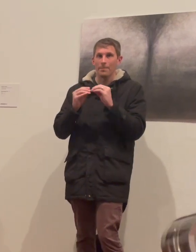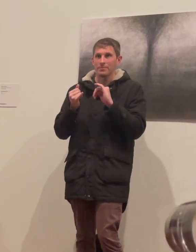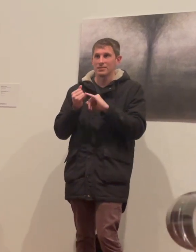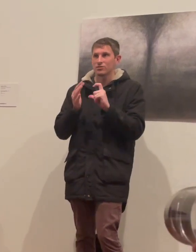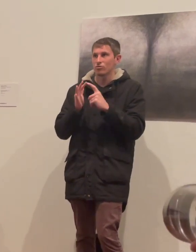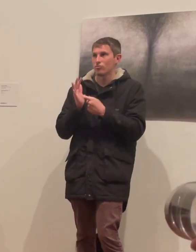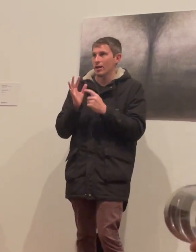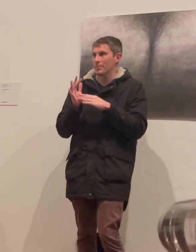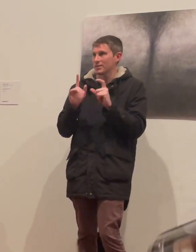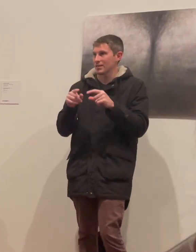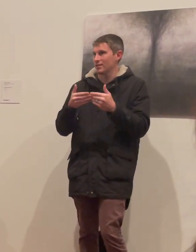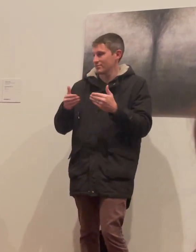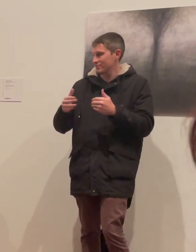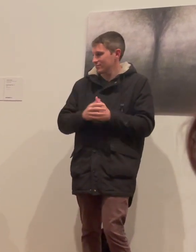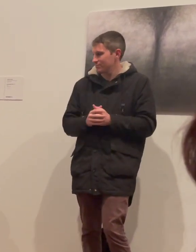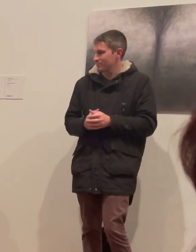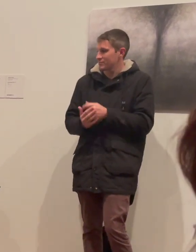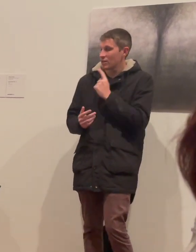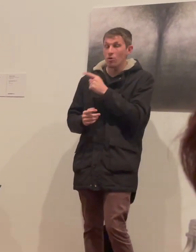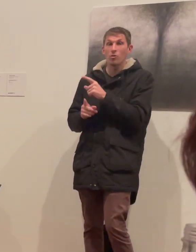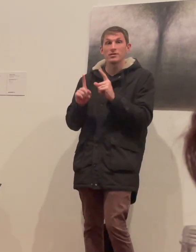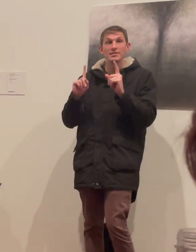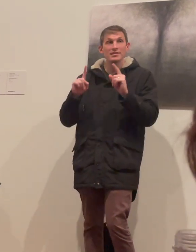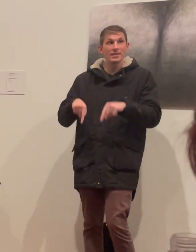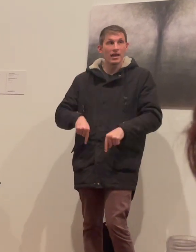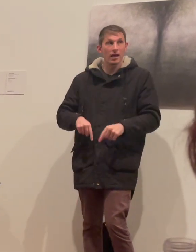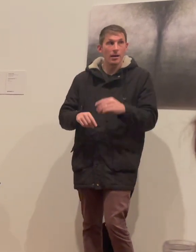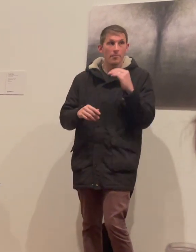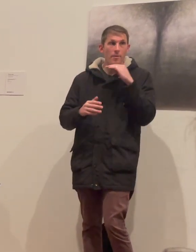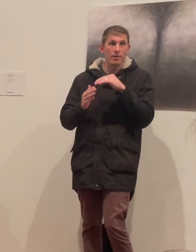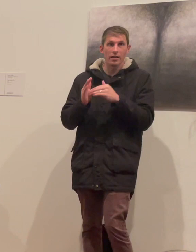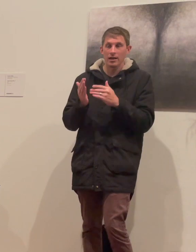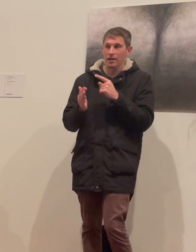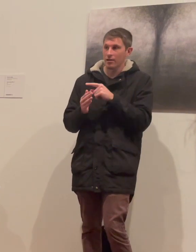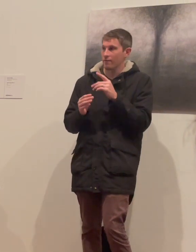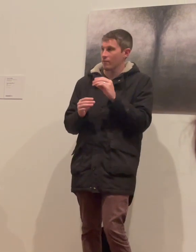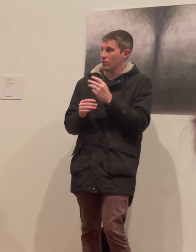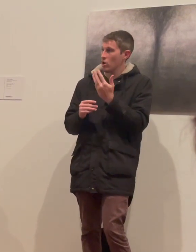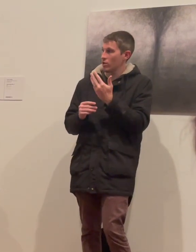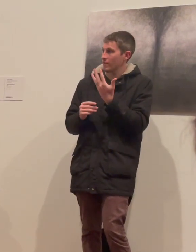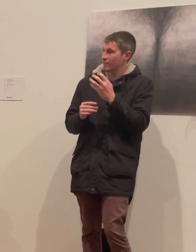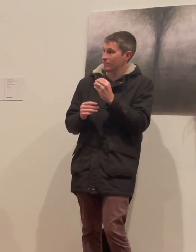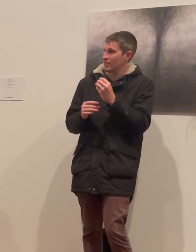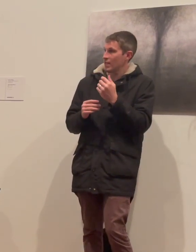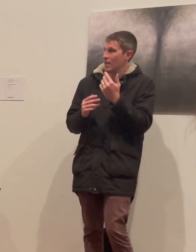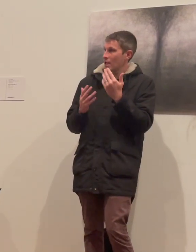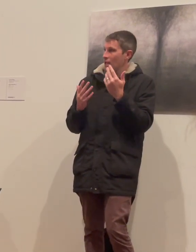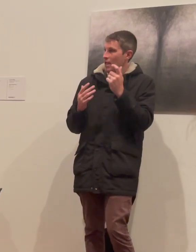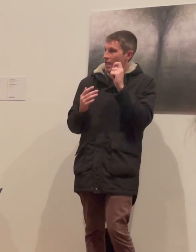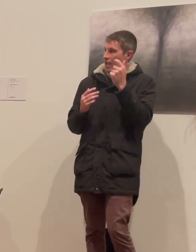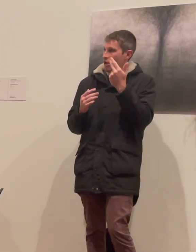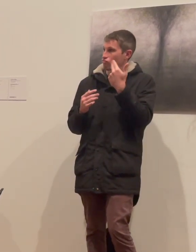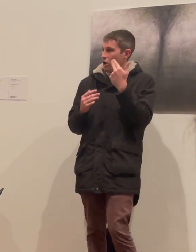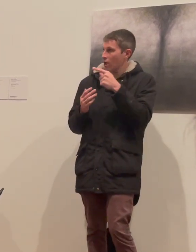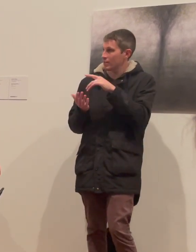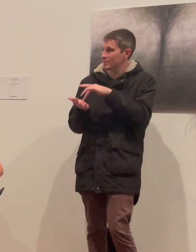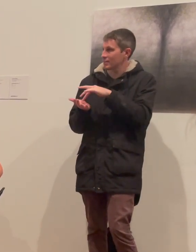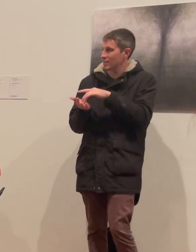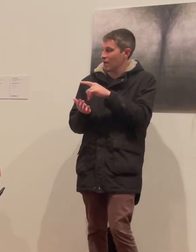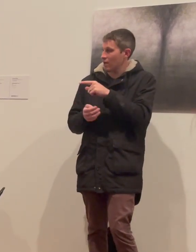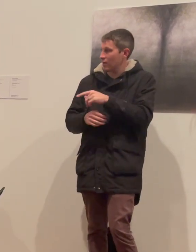Yeah. So your commission for this exhibition, Melbourne Now, is the 1950s hairdryer, which is in the centre